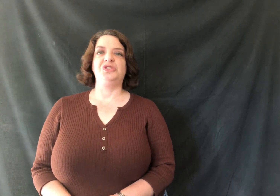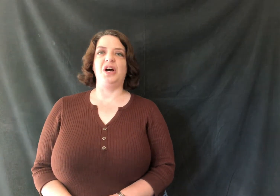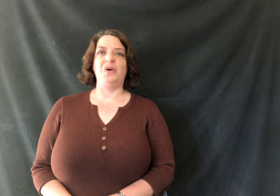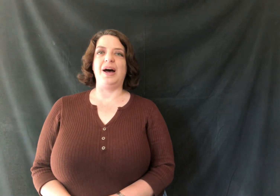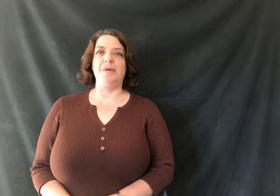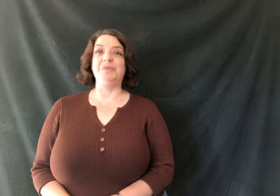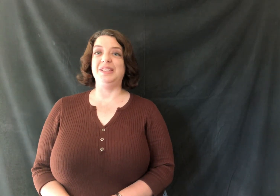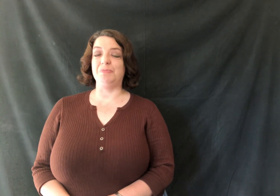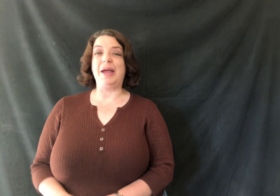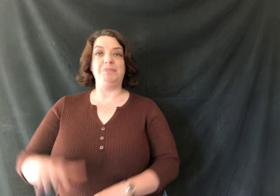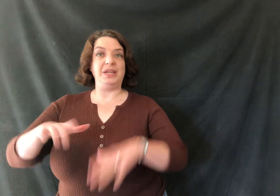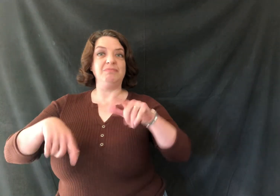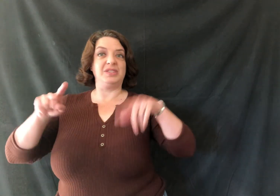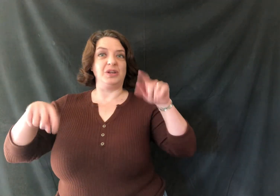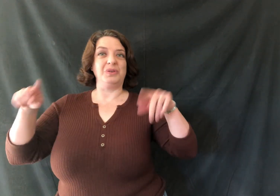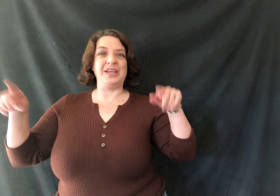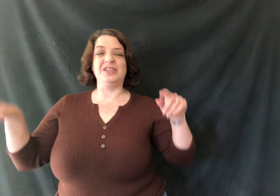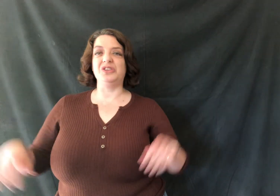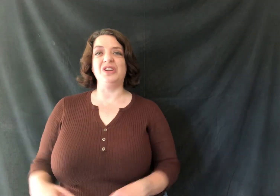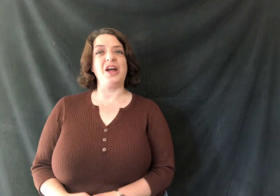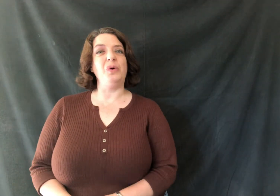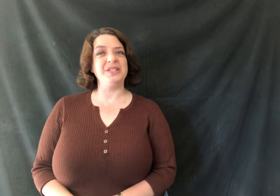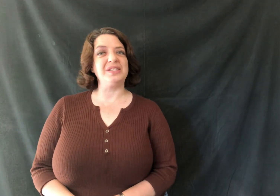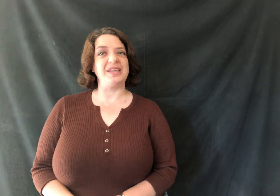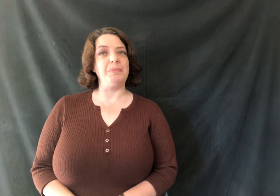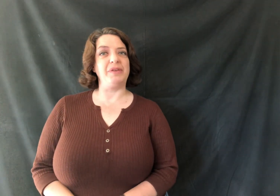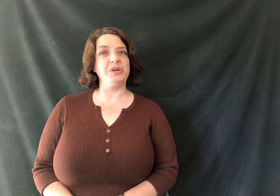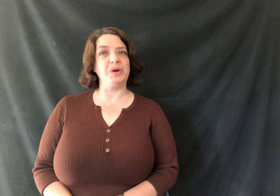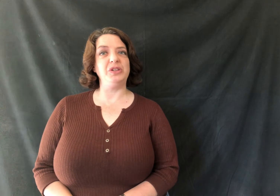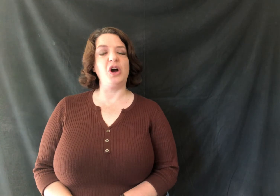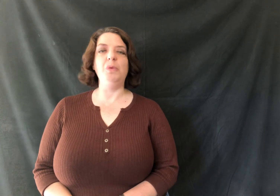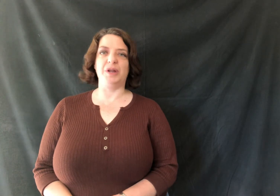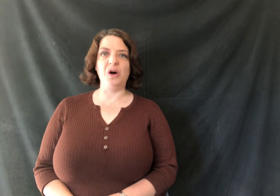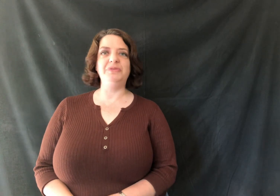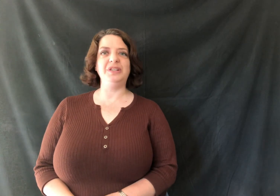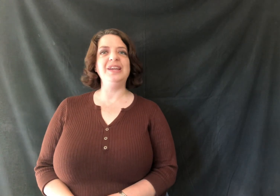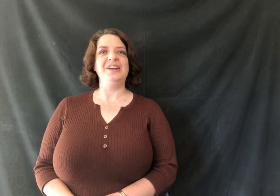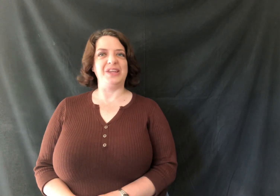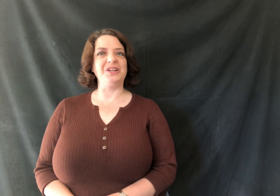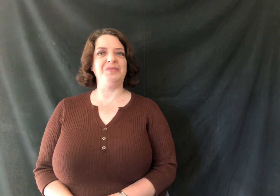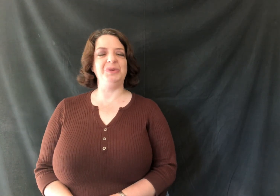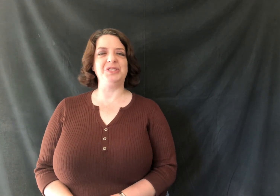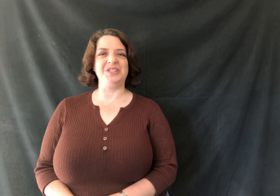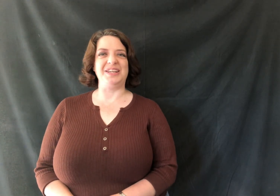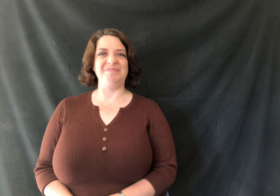So these might be, they're not always the same everywhere you go, but hopefully that'll give you what you need.